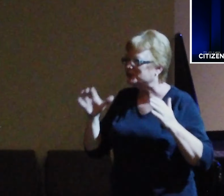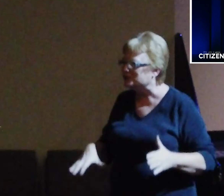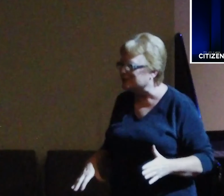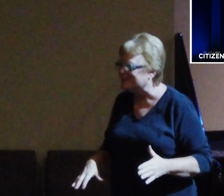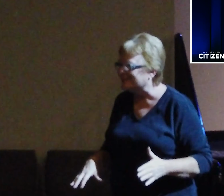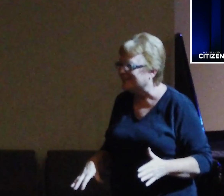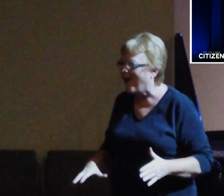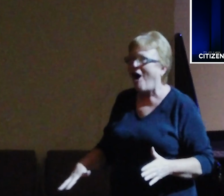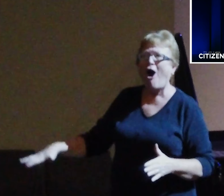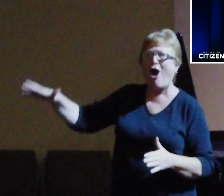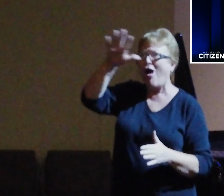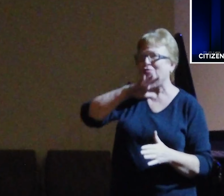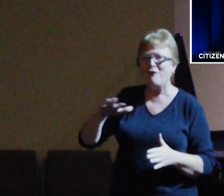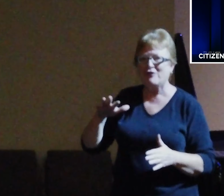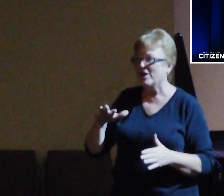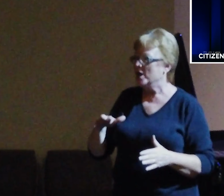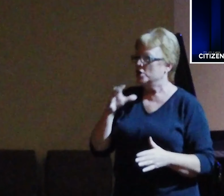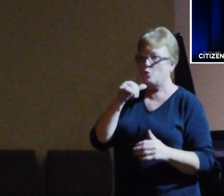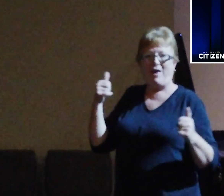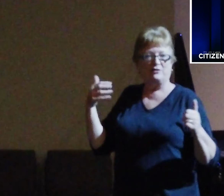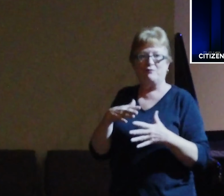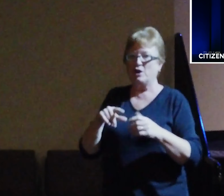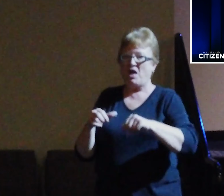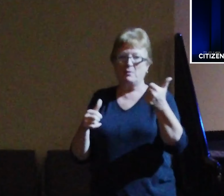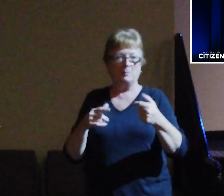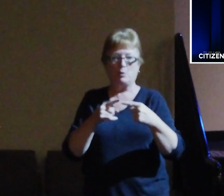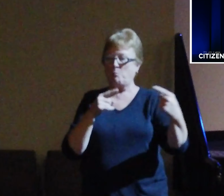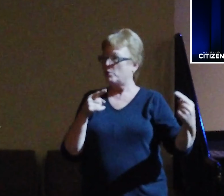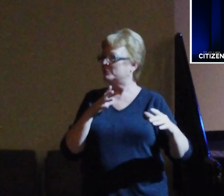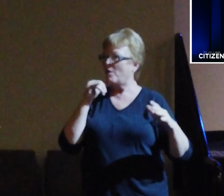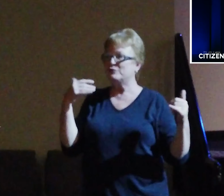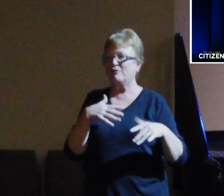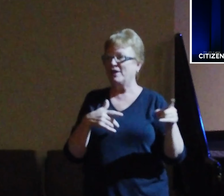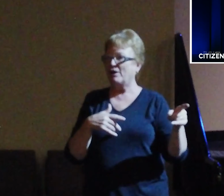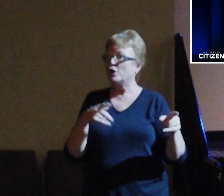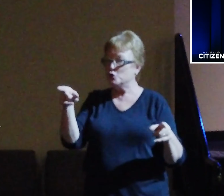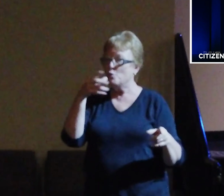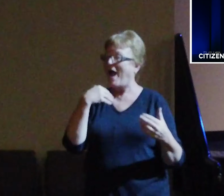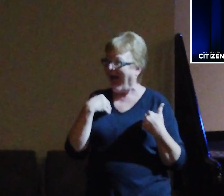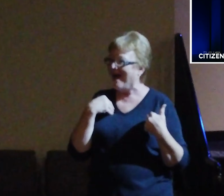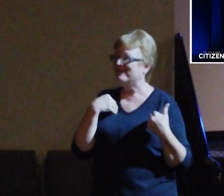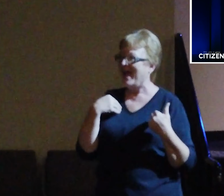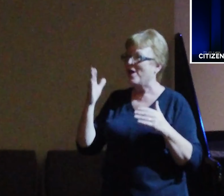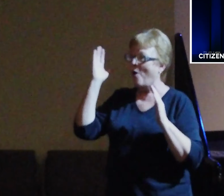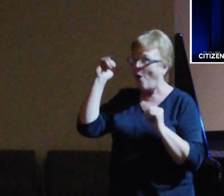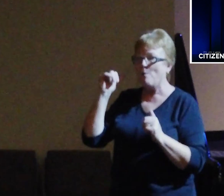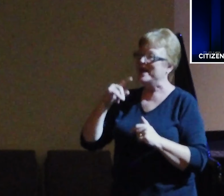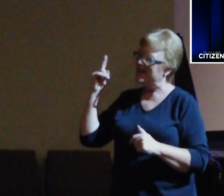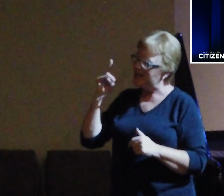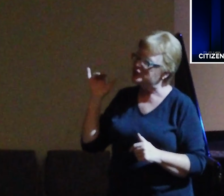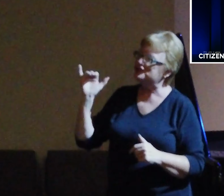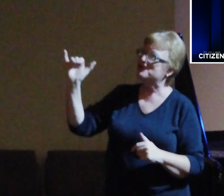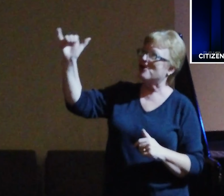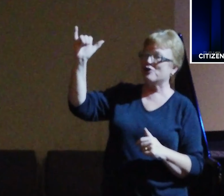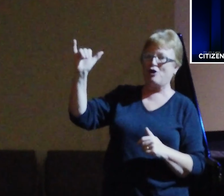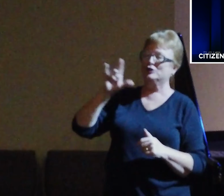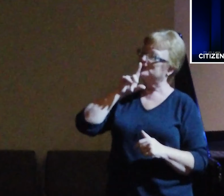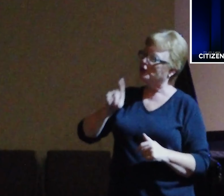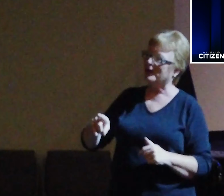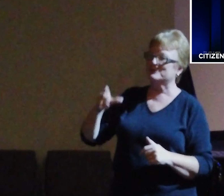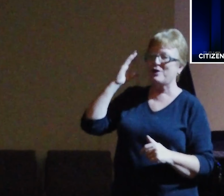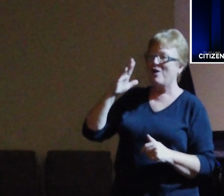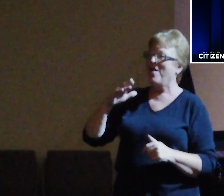You have no need to fear those who oppose you because you have a resurrection hope, an eternal assurance. The